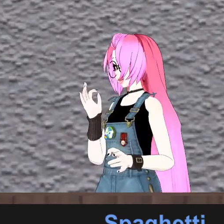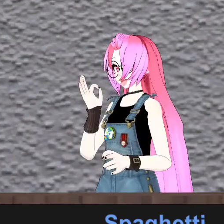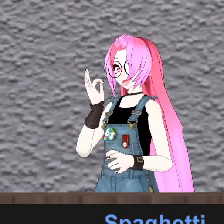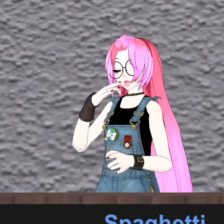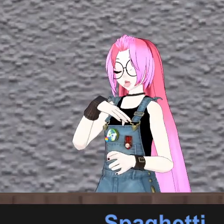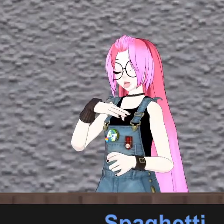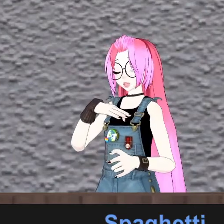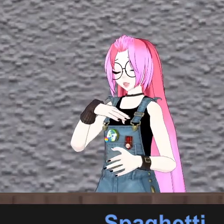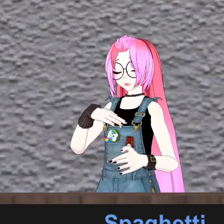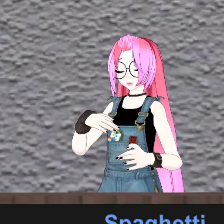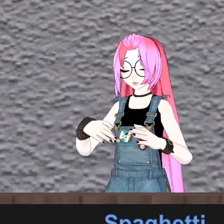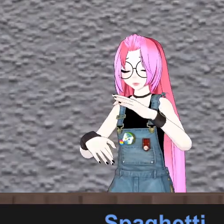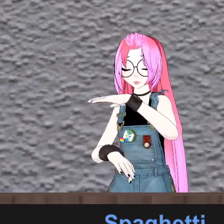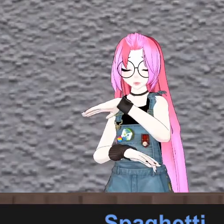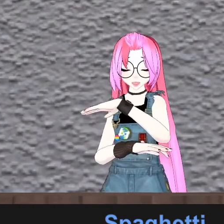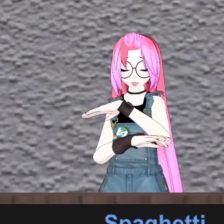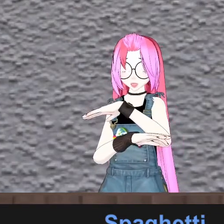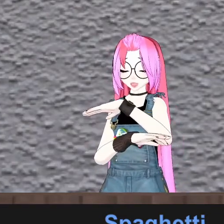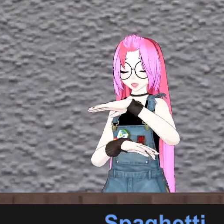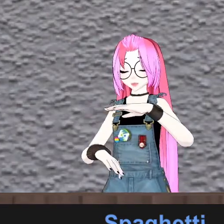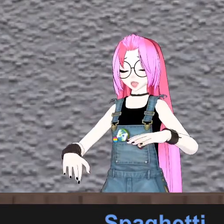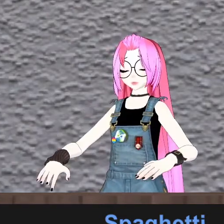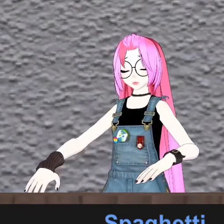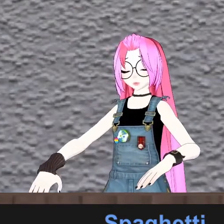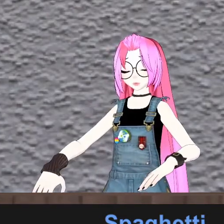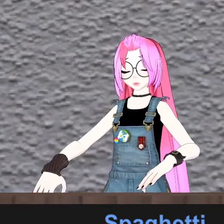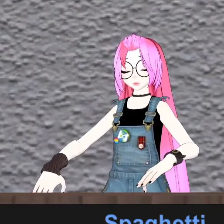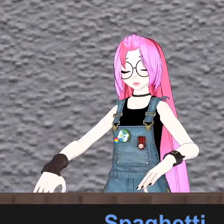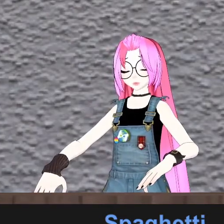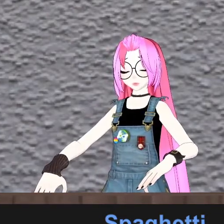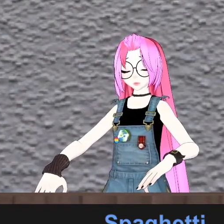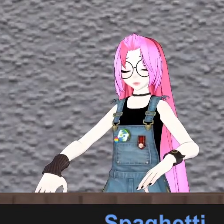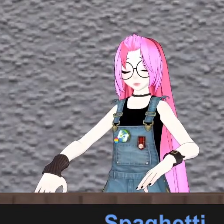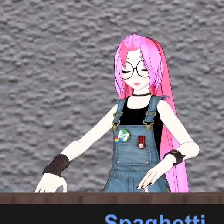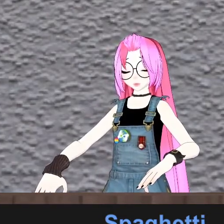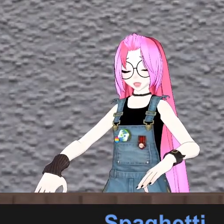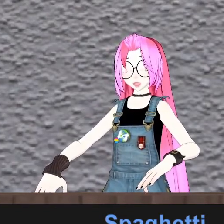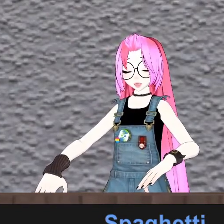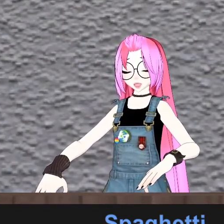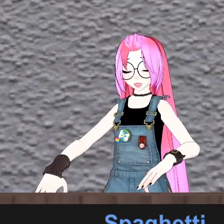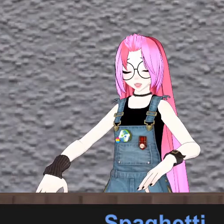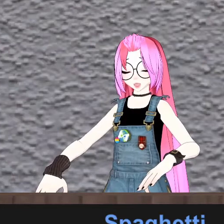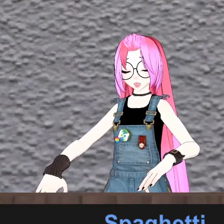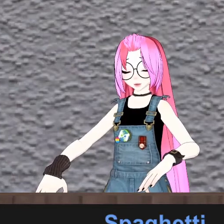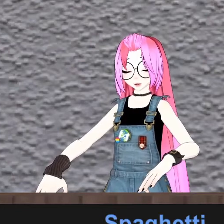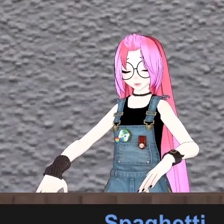That is weird. Folding, huh? Like a folding table, like you do, Like a you do folding that, and then table.